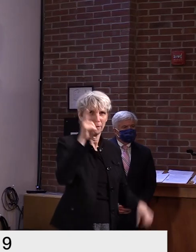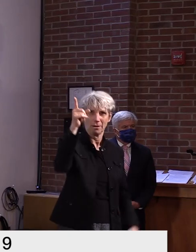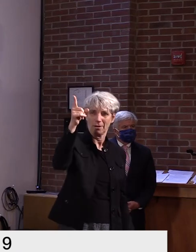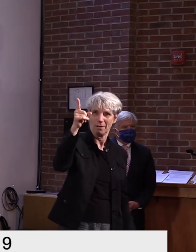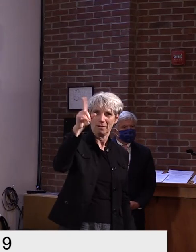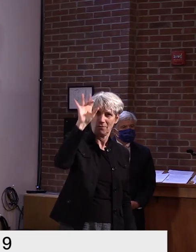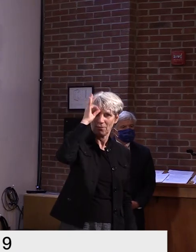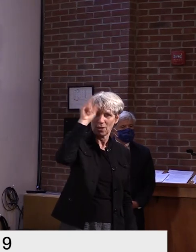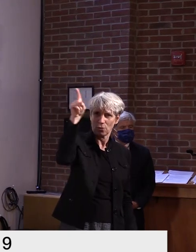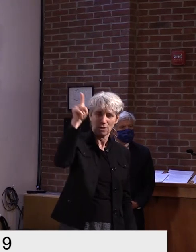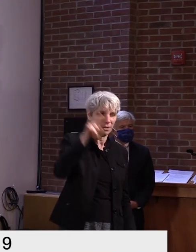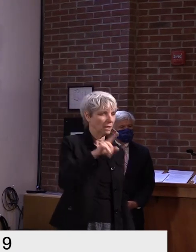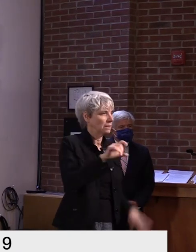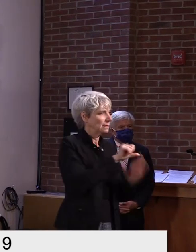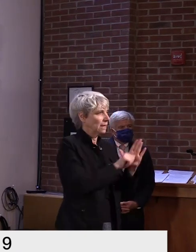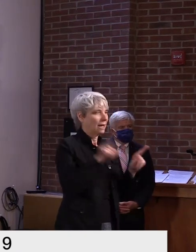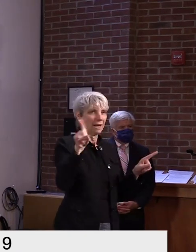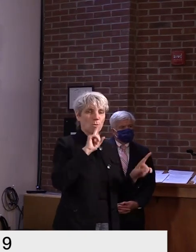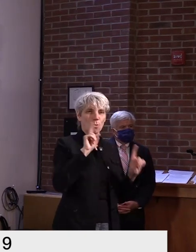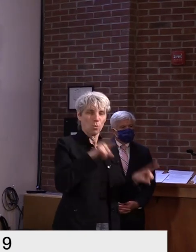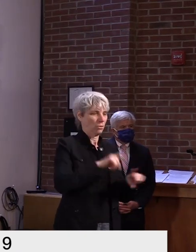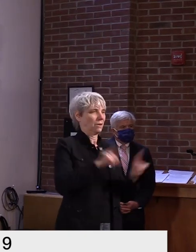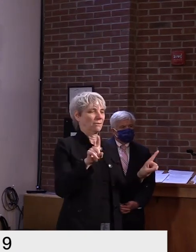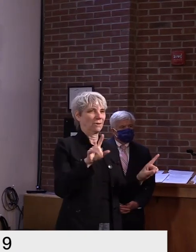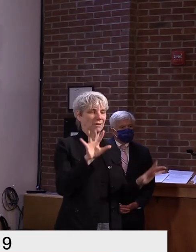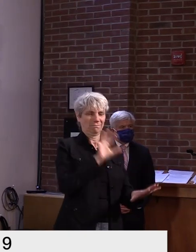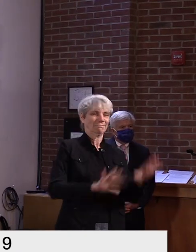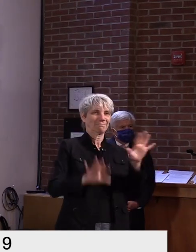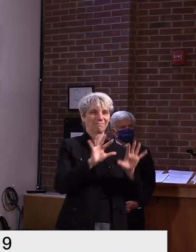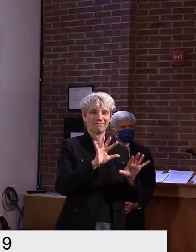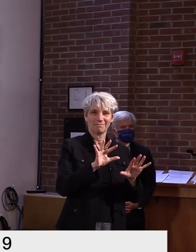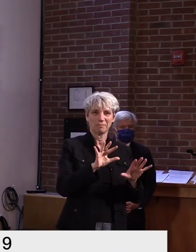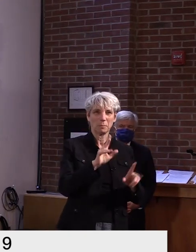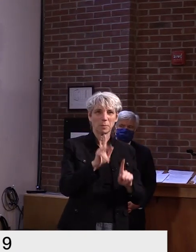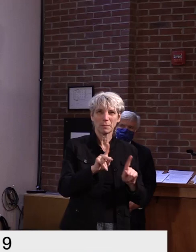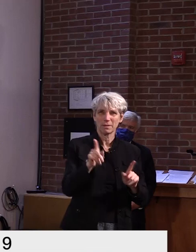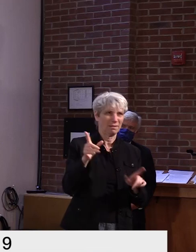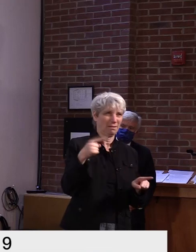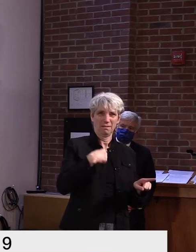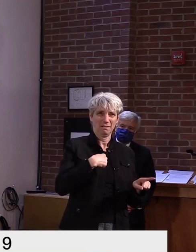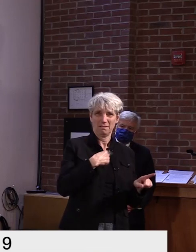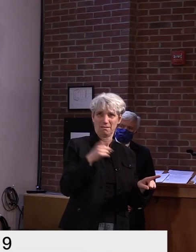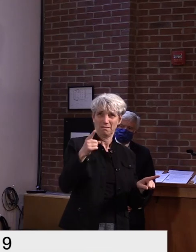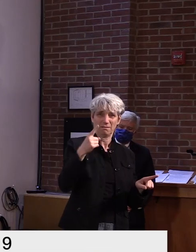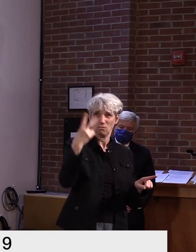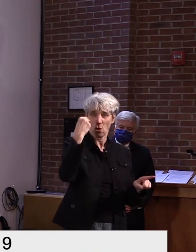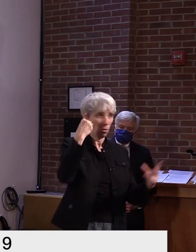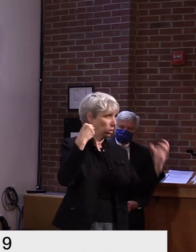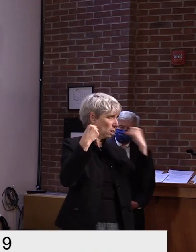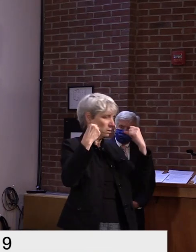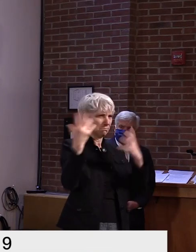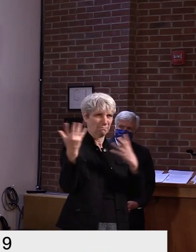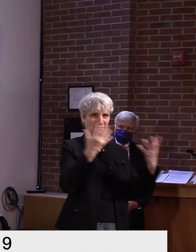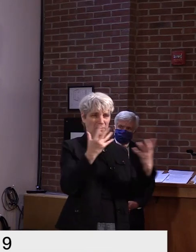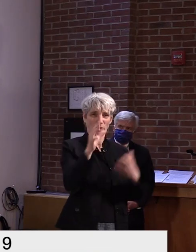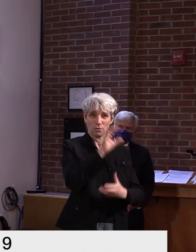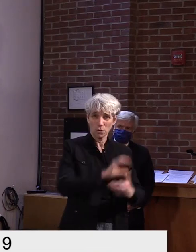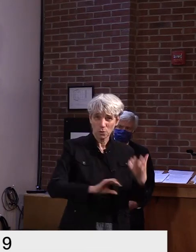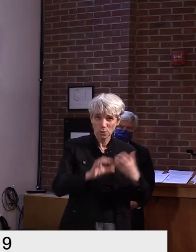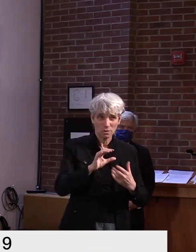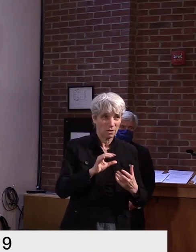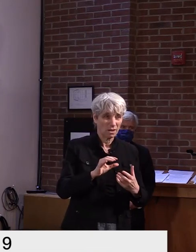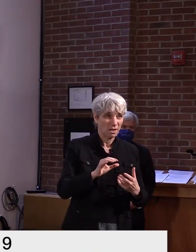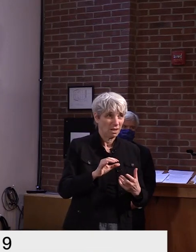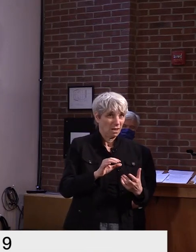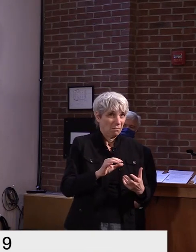government and our own state government, maybe if this is confusing people or if that's a concern of yours that some people, you know, might say,